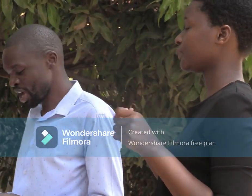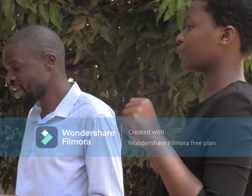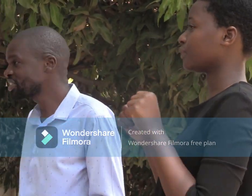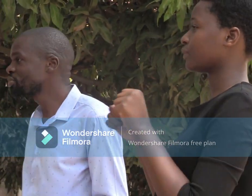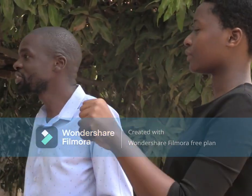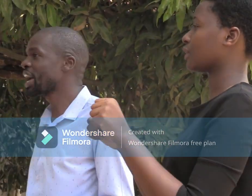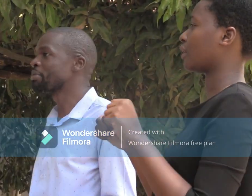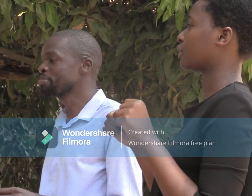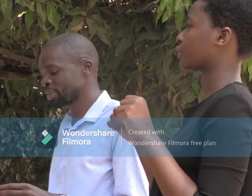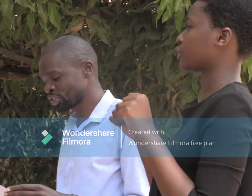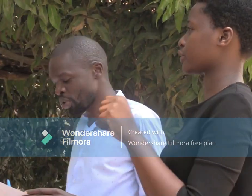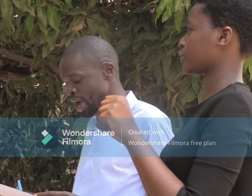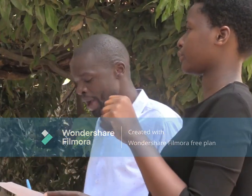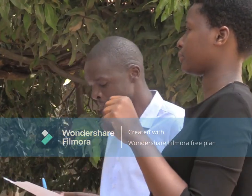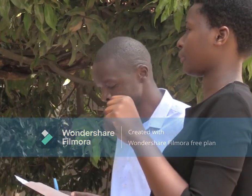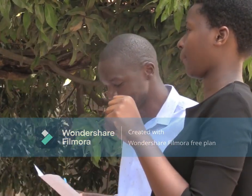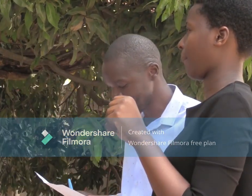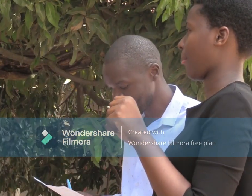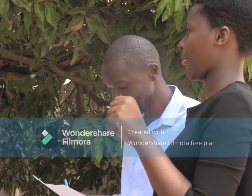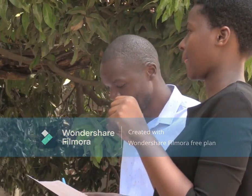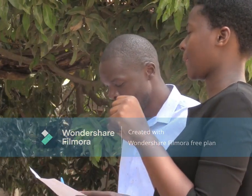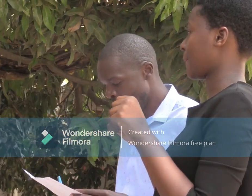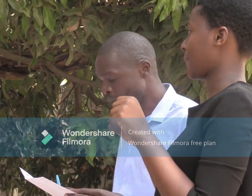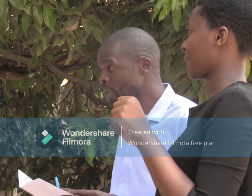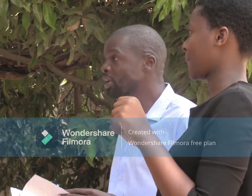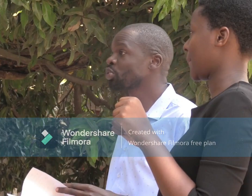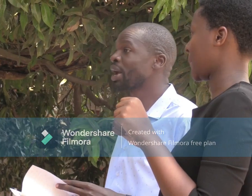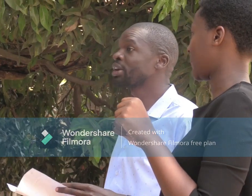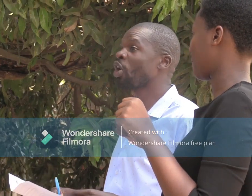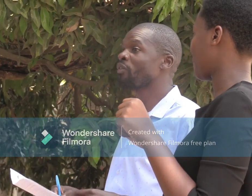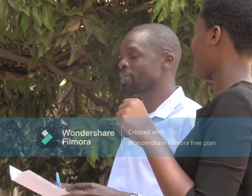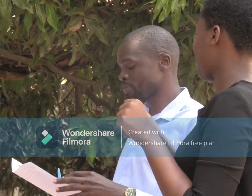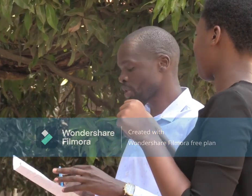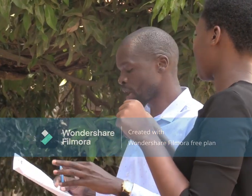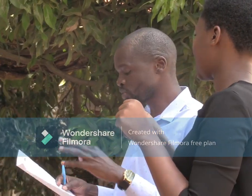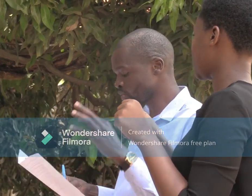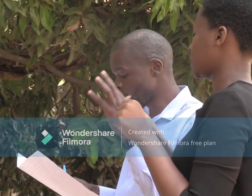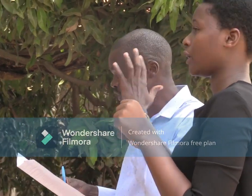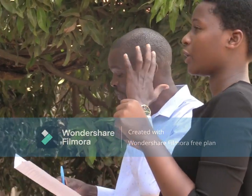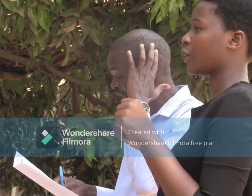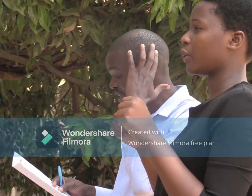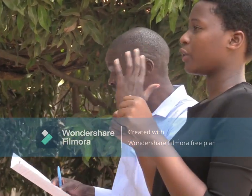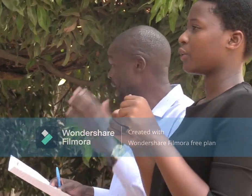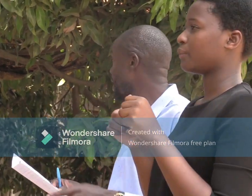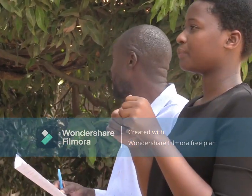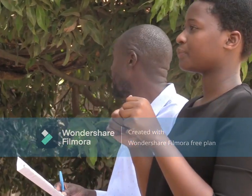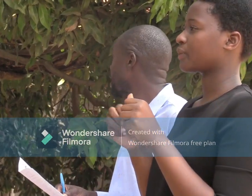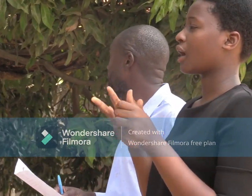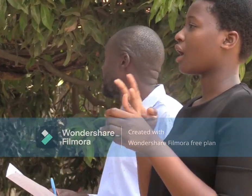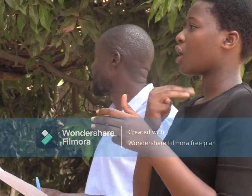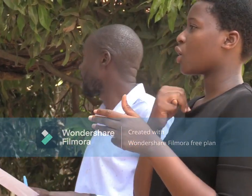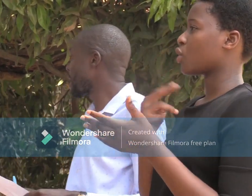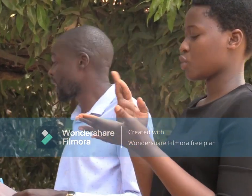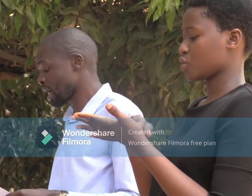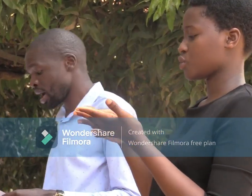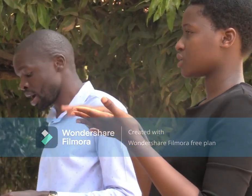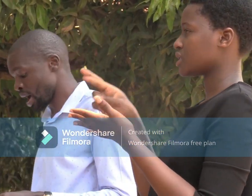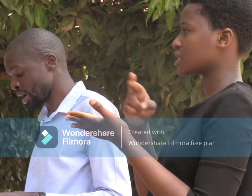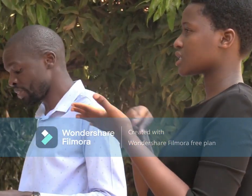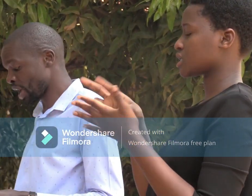that has been produced in terms of graphics in KSL. We also conduct a public